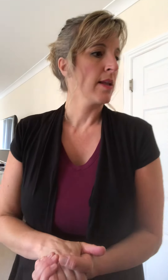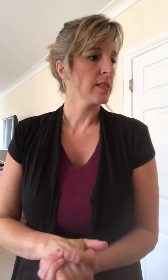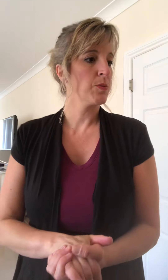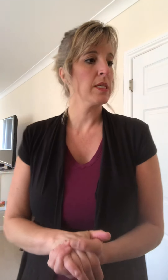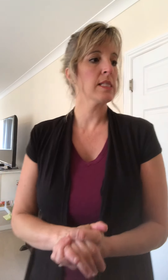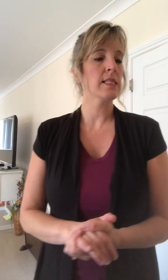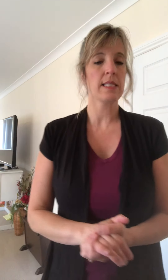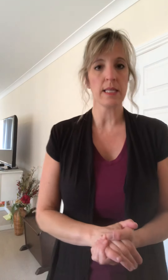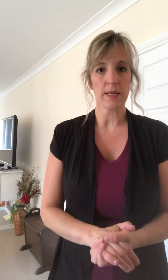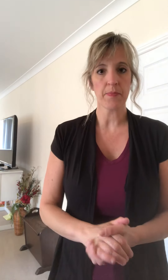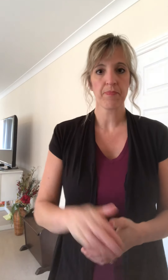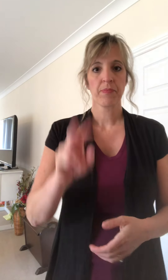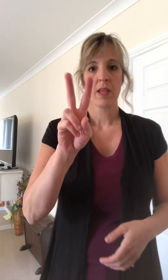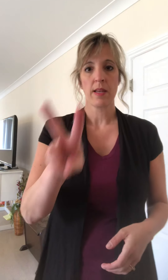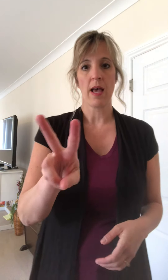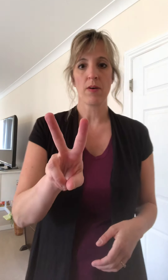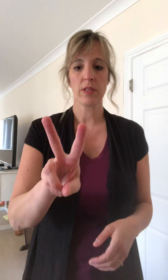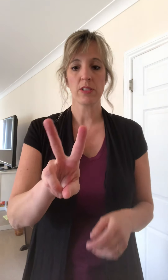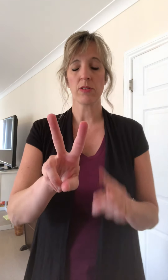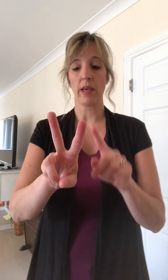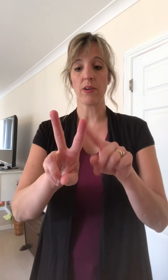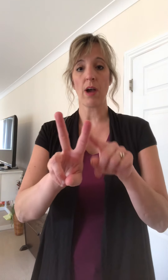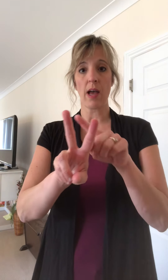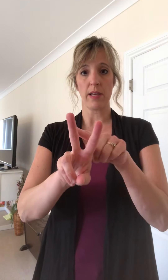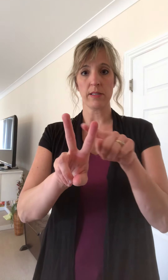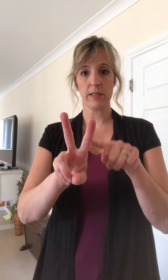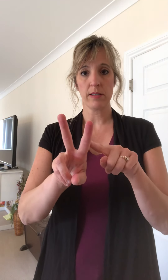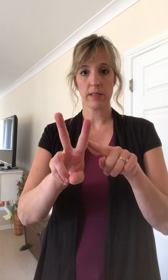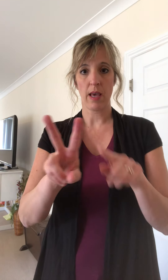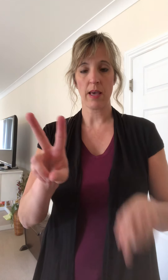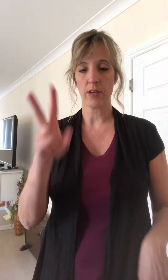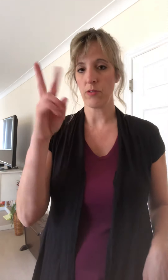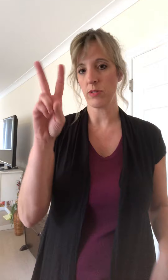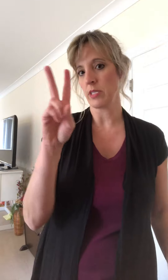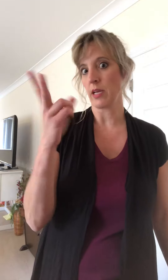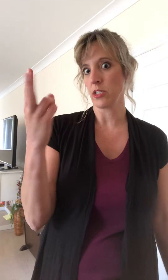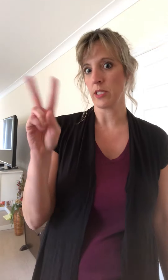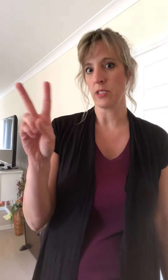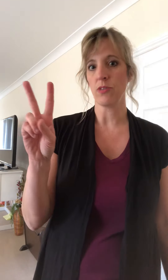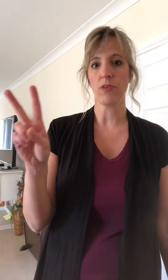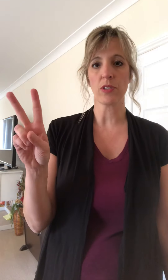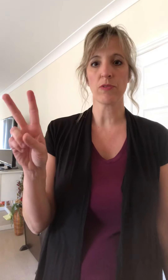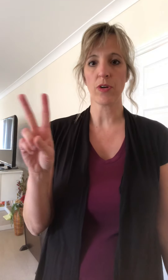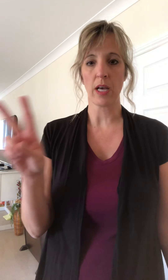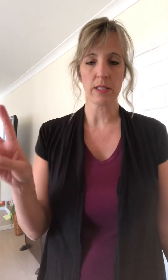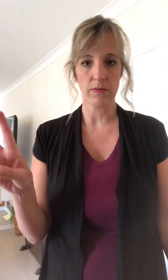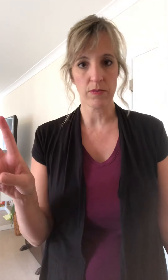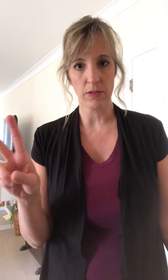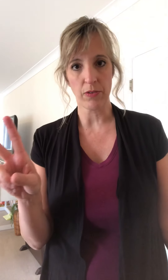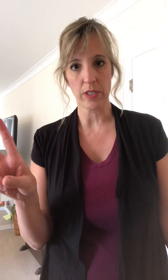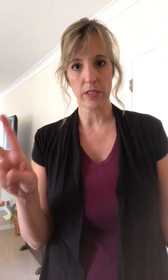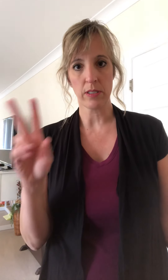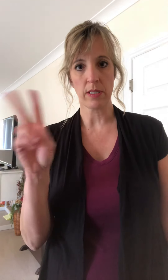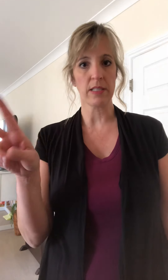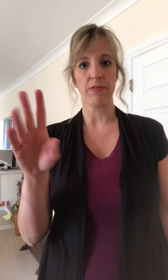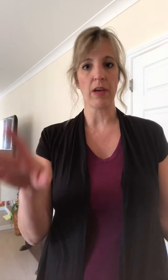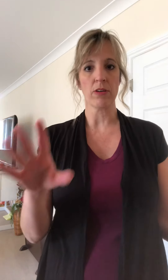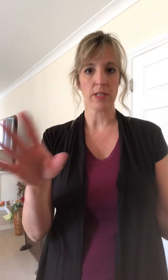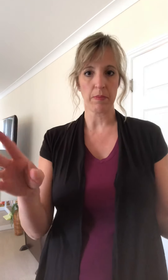next one is see. Now these are like your eyes, okay? You use actually these 2 fingers for lots of different classifier type